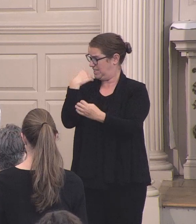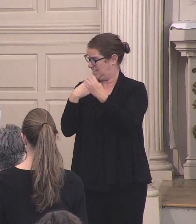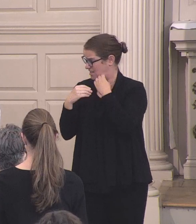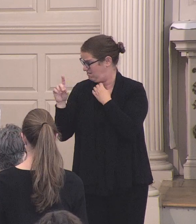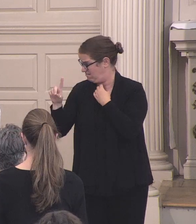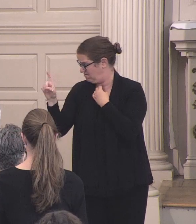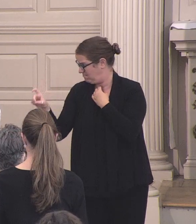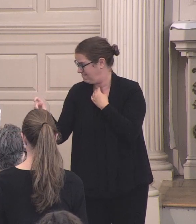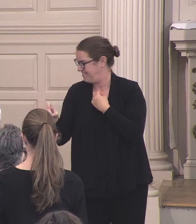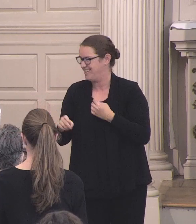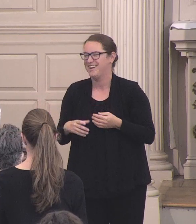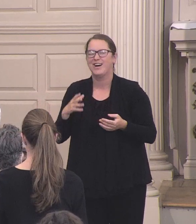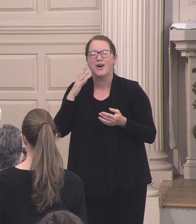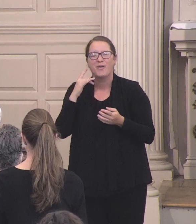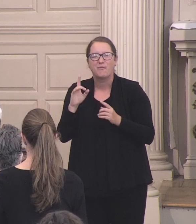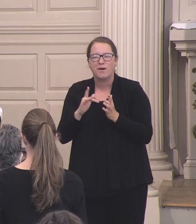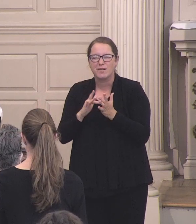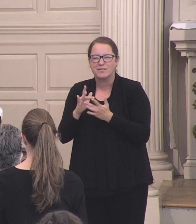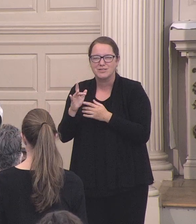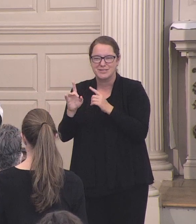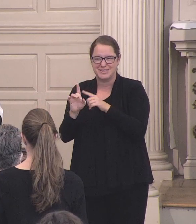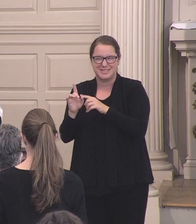He said this to test him,